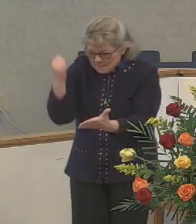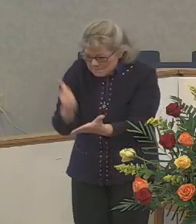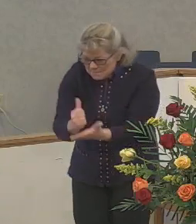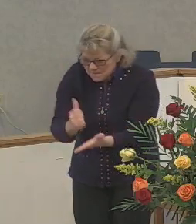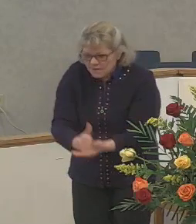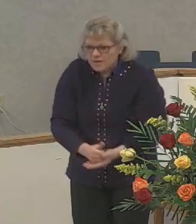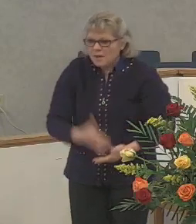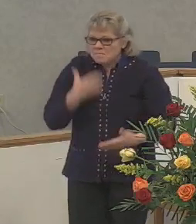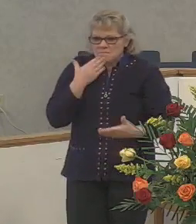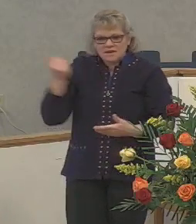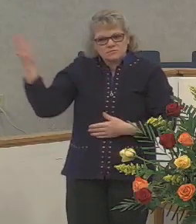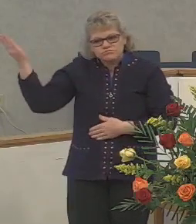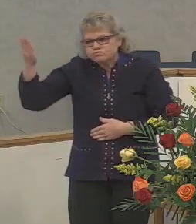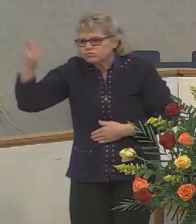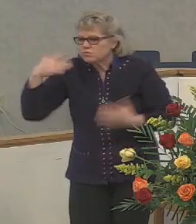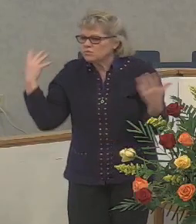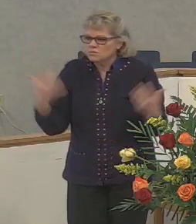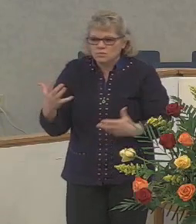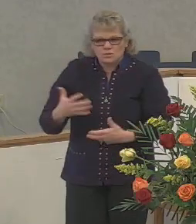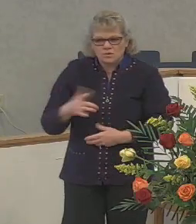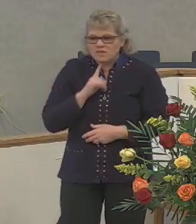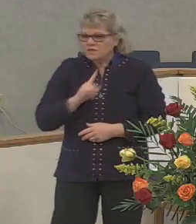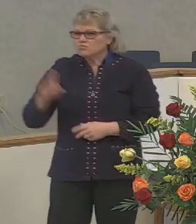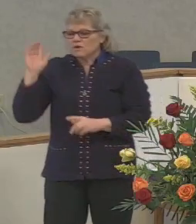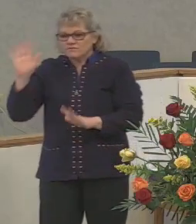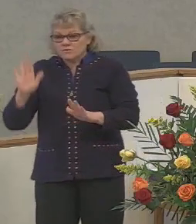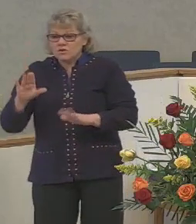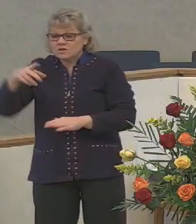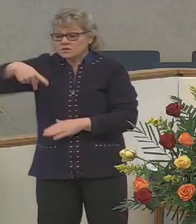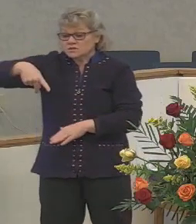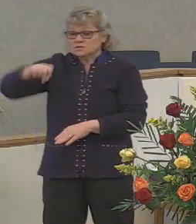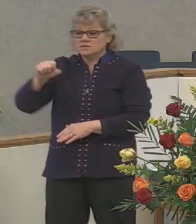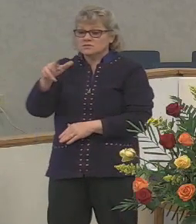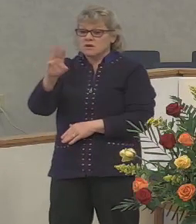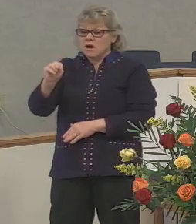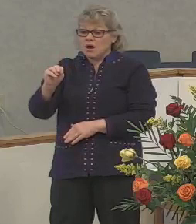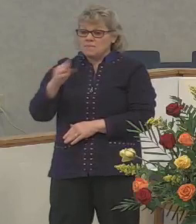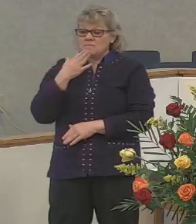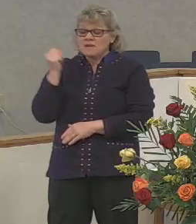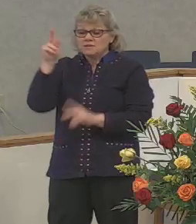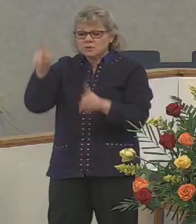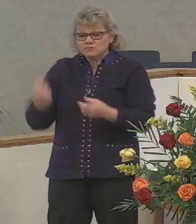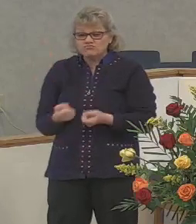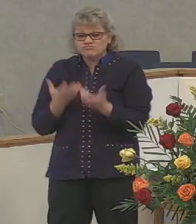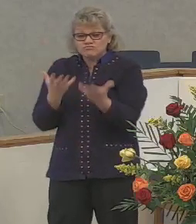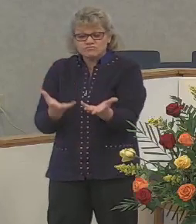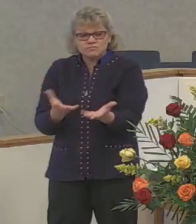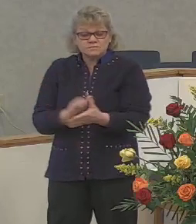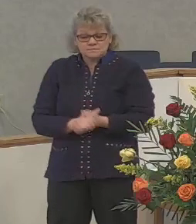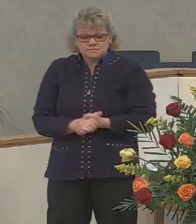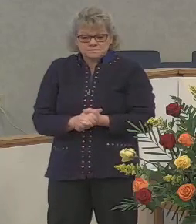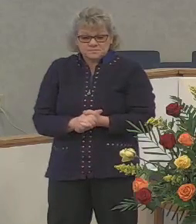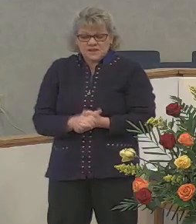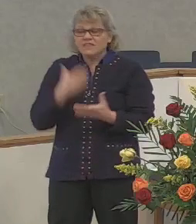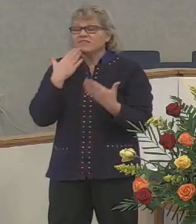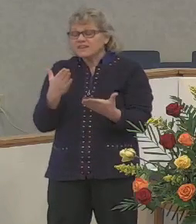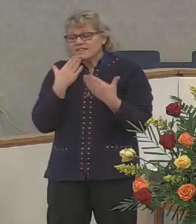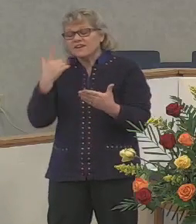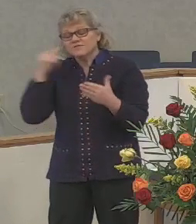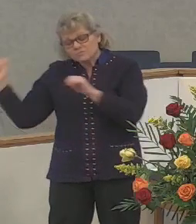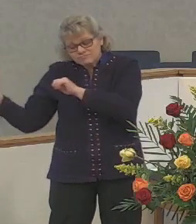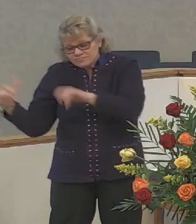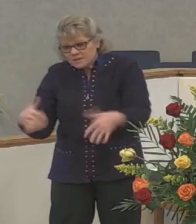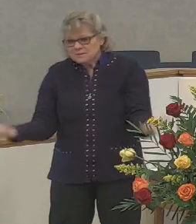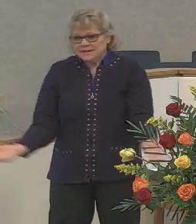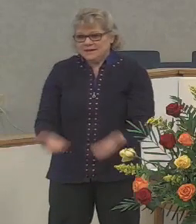No better message we could have than this message and song to start it off, and no better person to give it to us. Thank you so much for